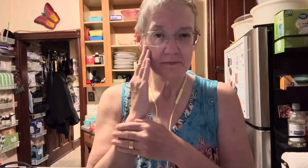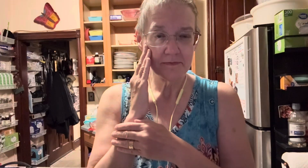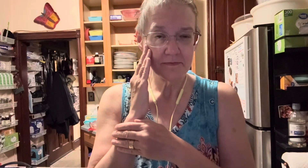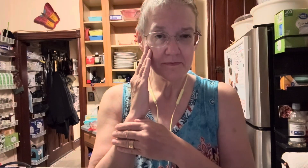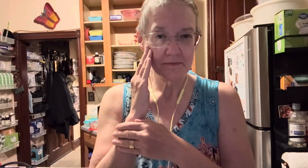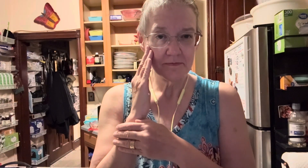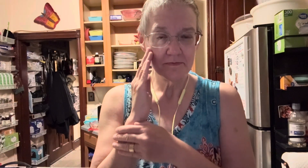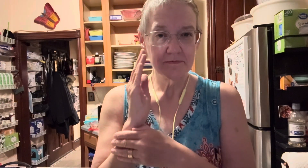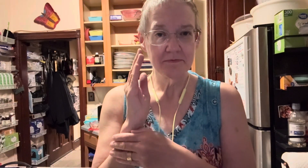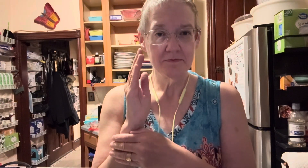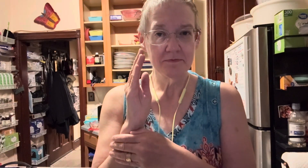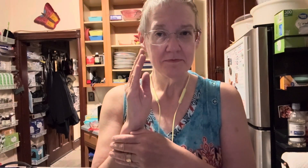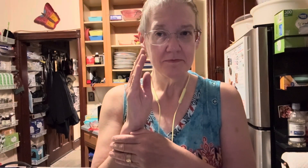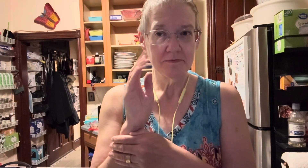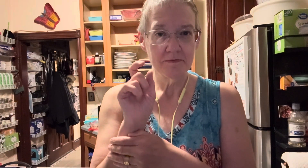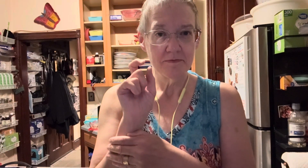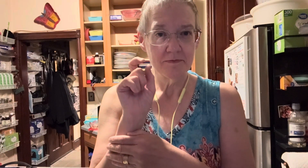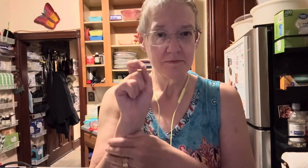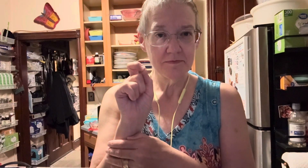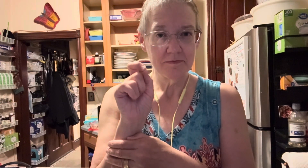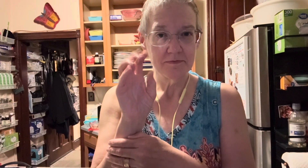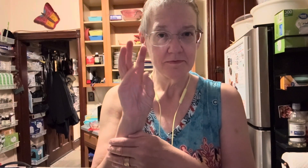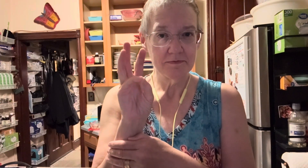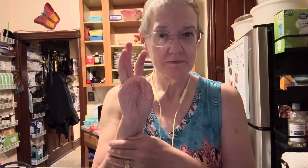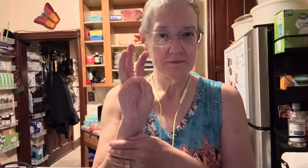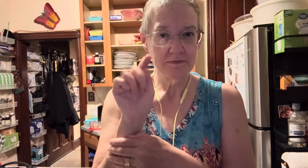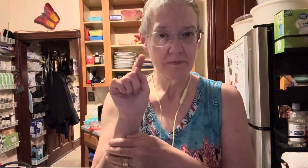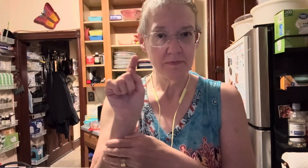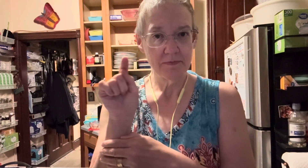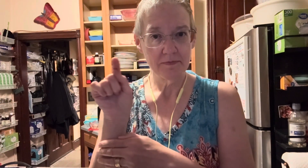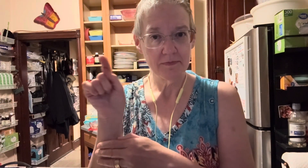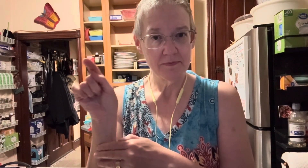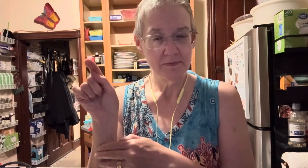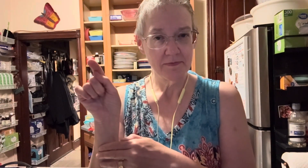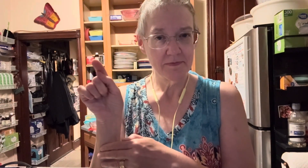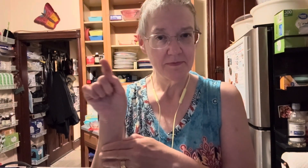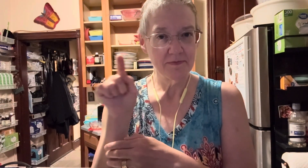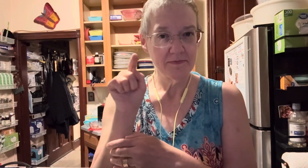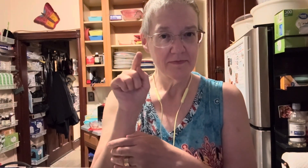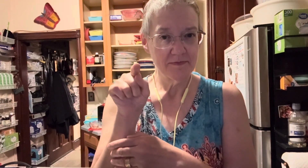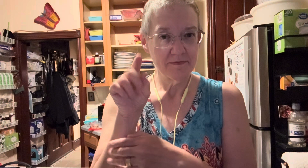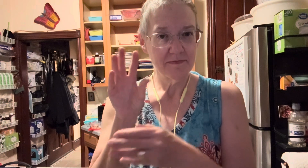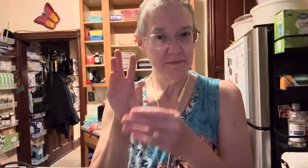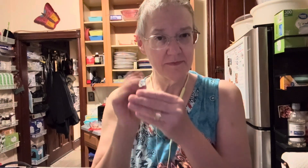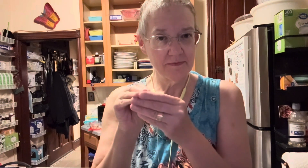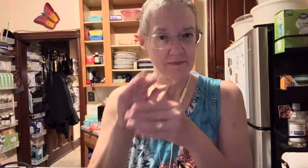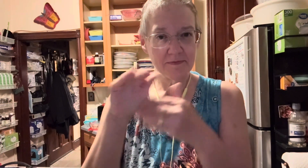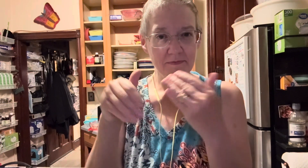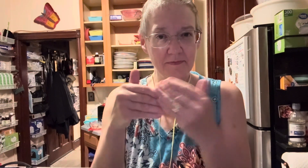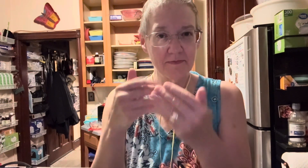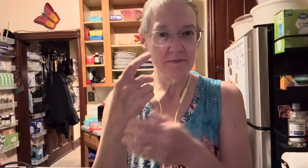Manager, when they figure out to a farther out decimal point, when